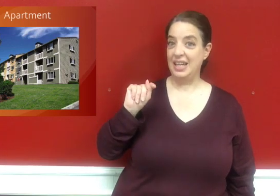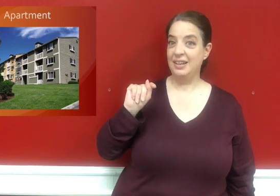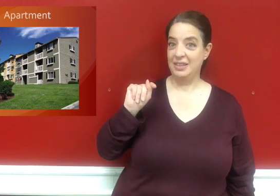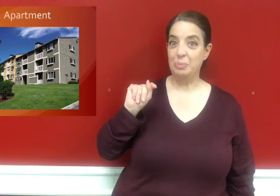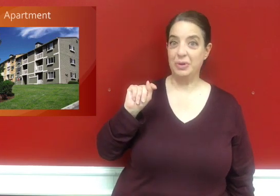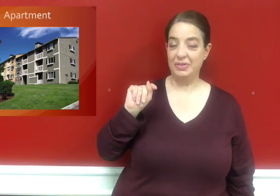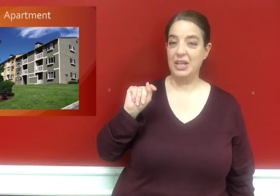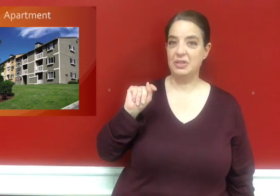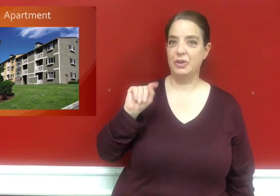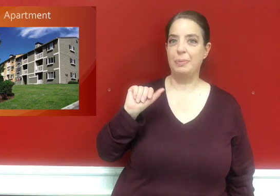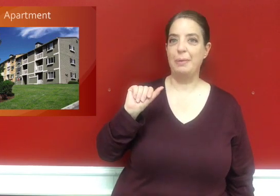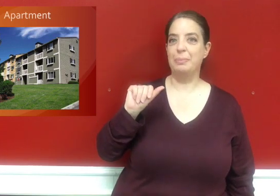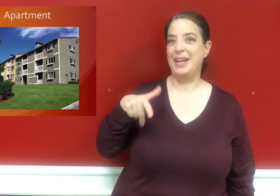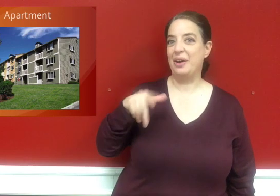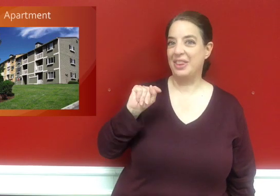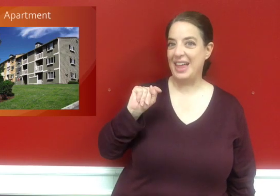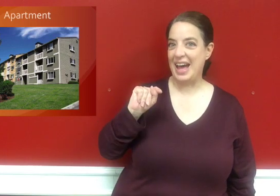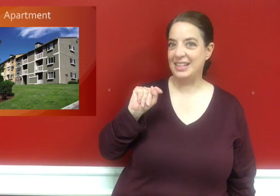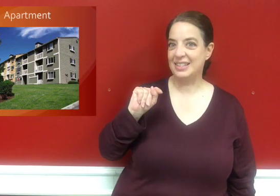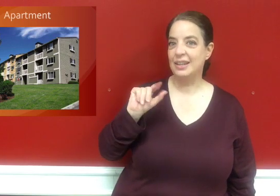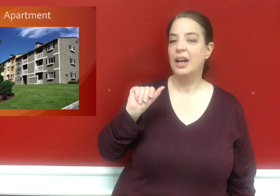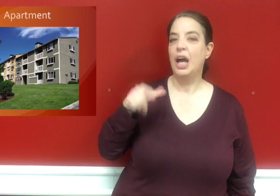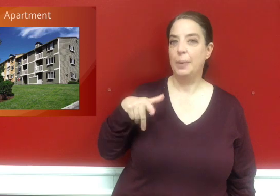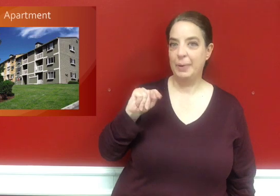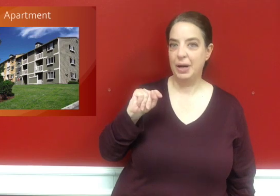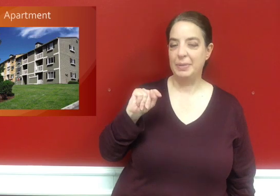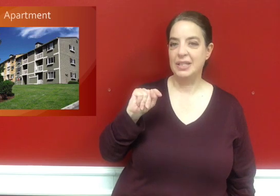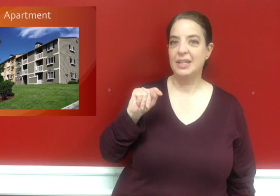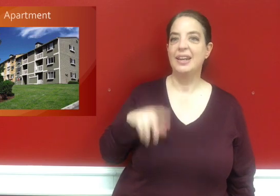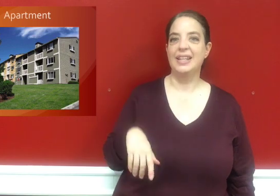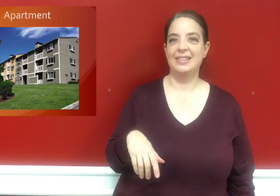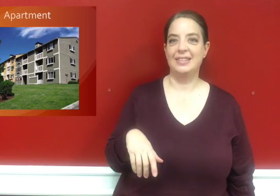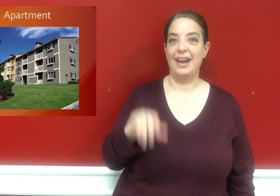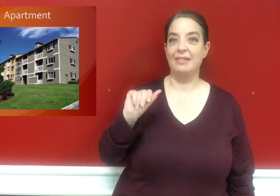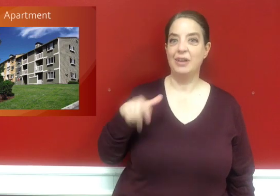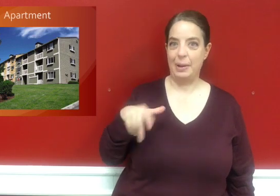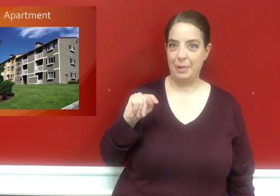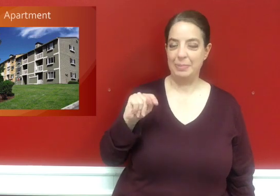the abbreviation for apartment, but now that apartment is a sign, apartment.